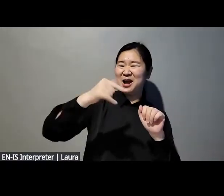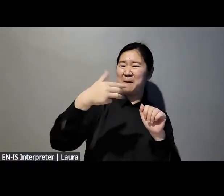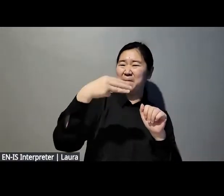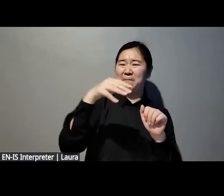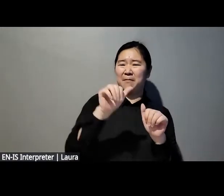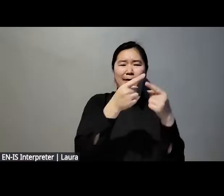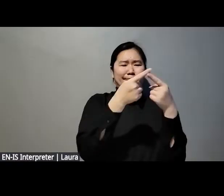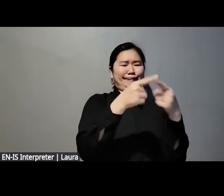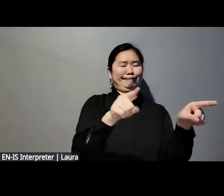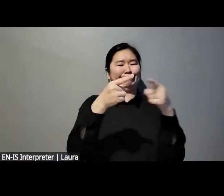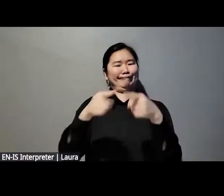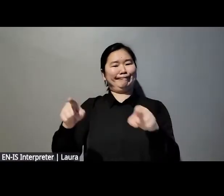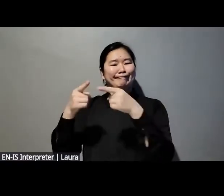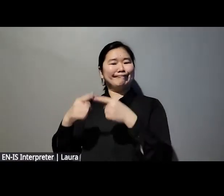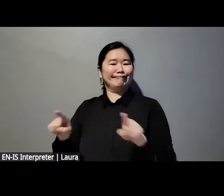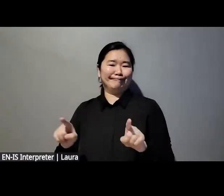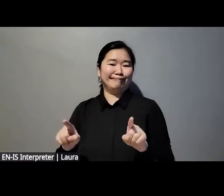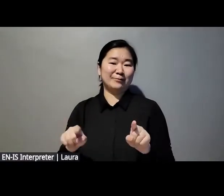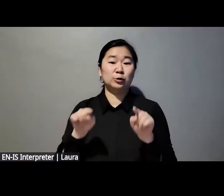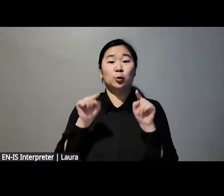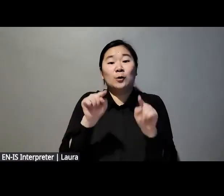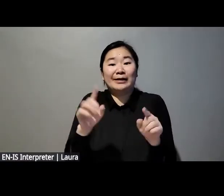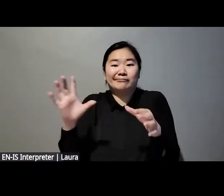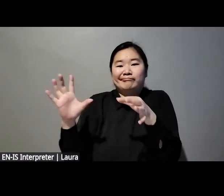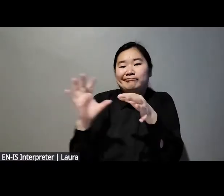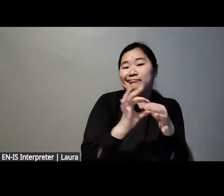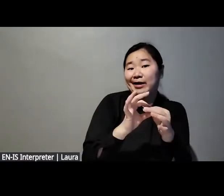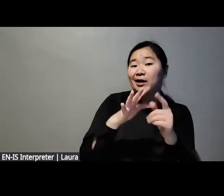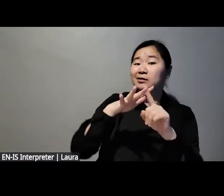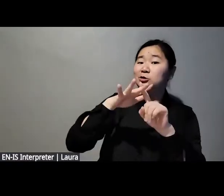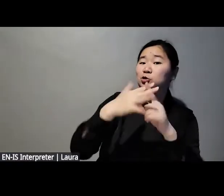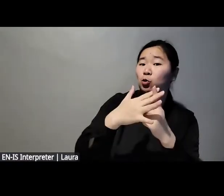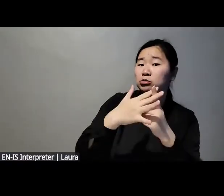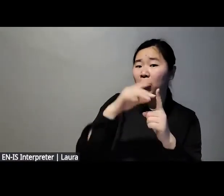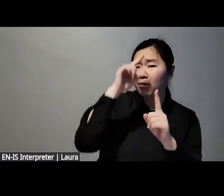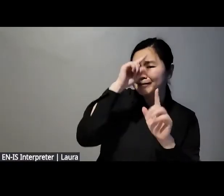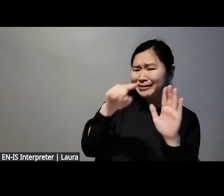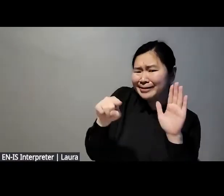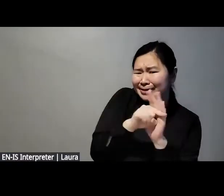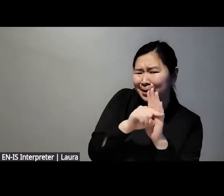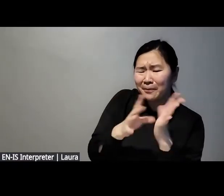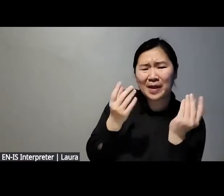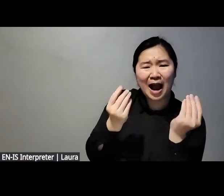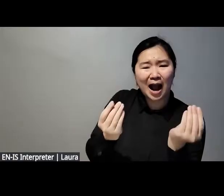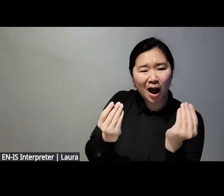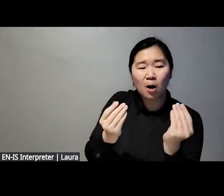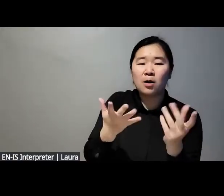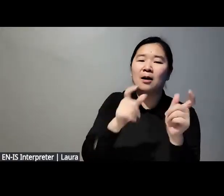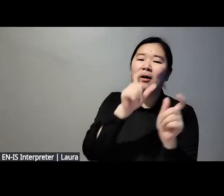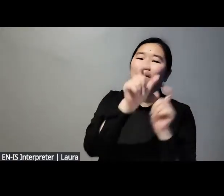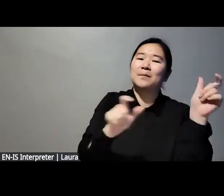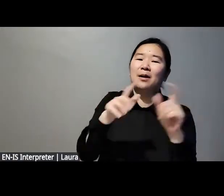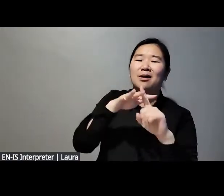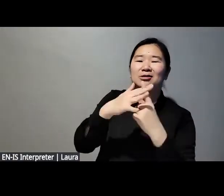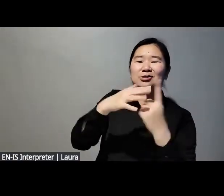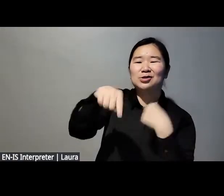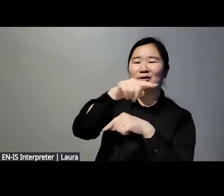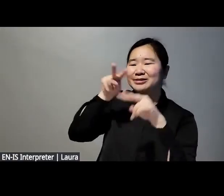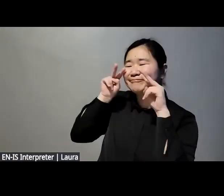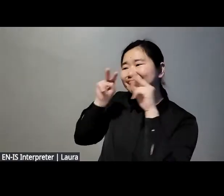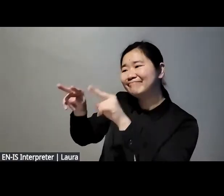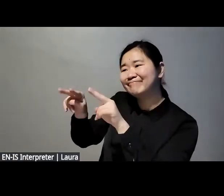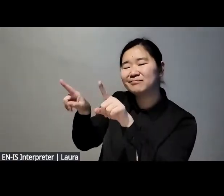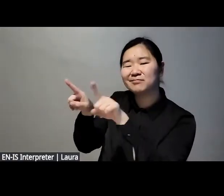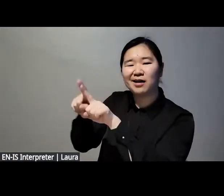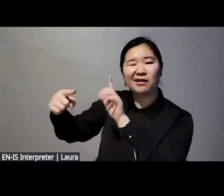to the person who is disabled. Then we have the structural stigma, the controlling system such as the